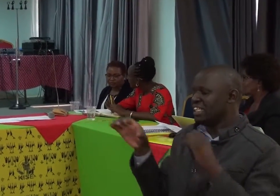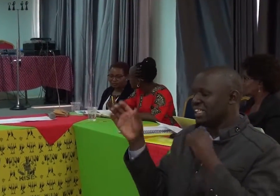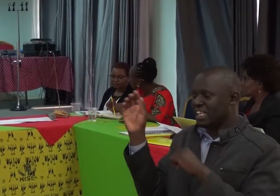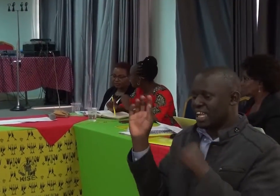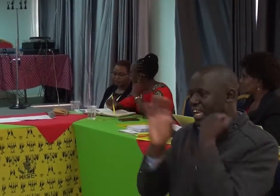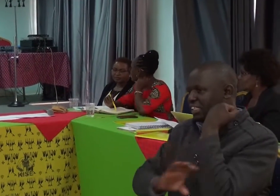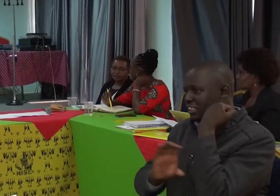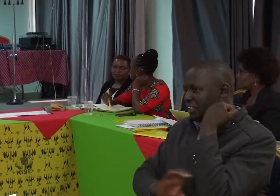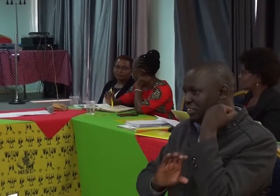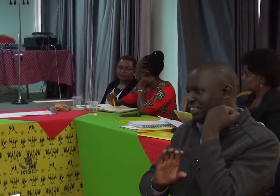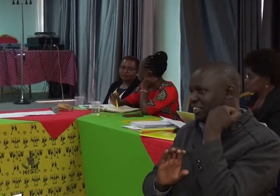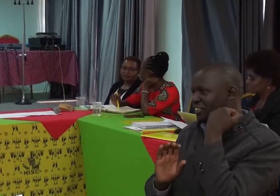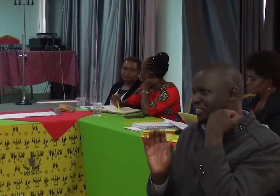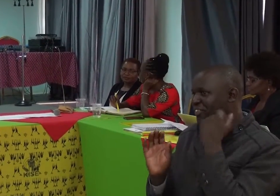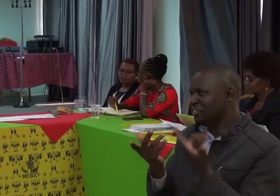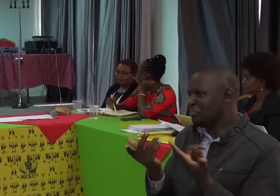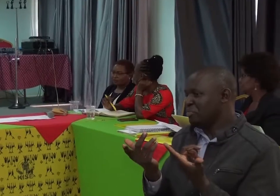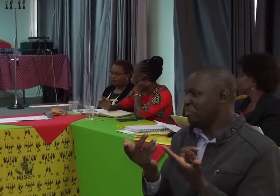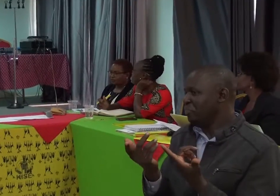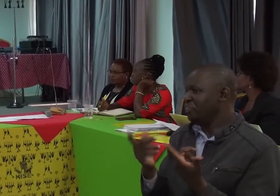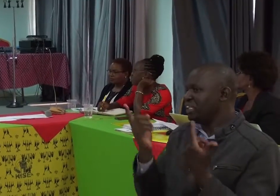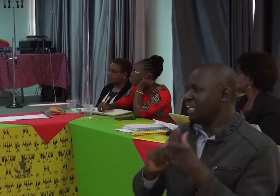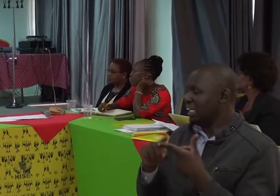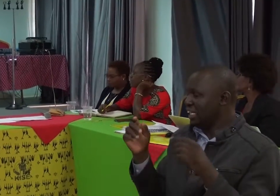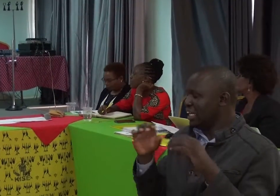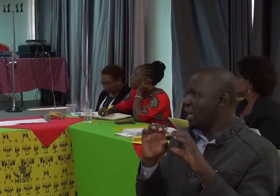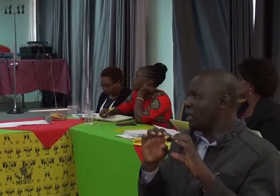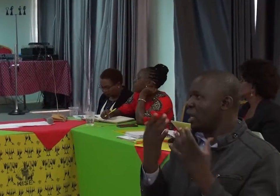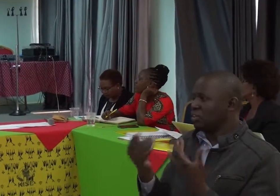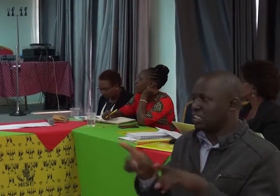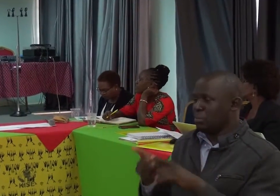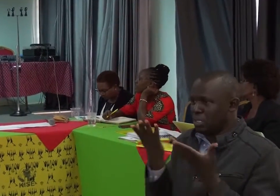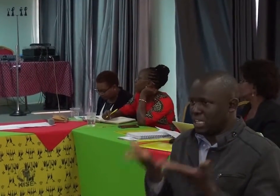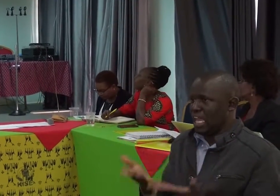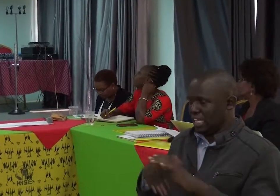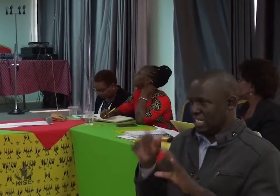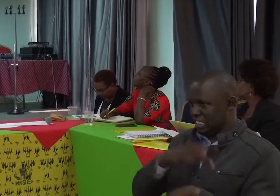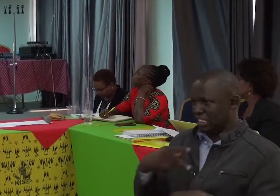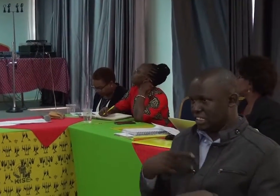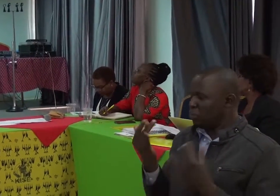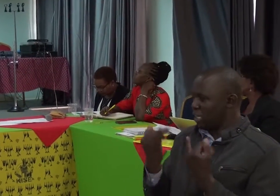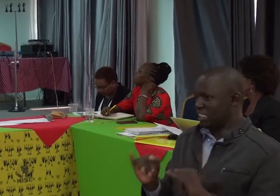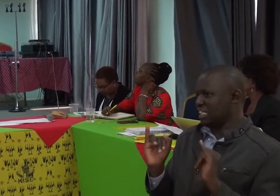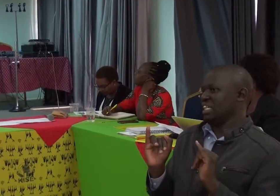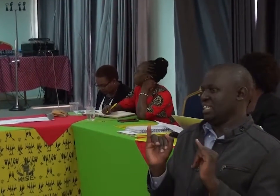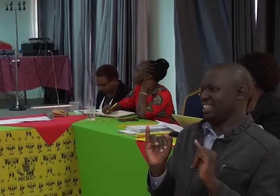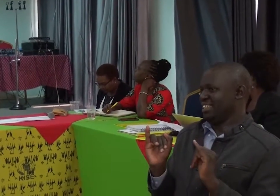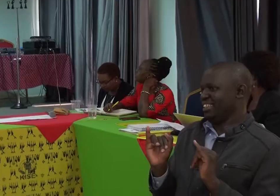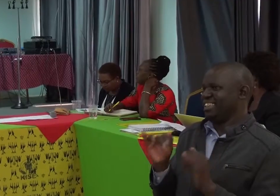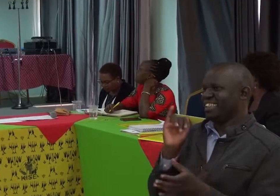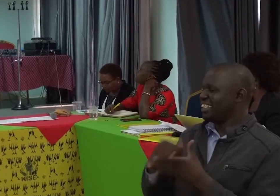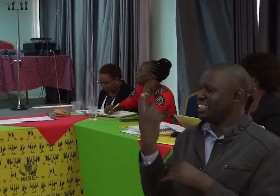Yes. Yes. Even in our own institution here, we are trying. That is the